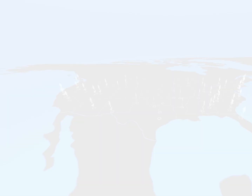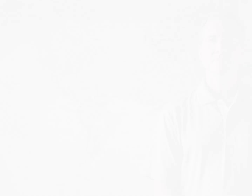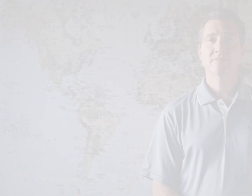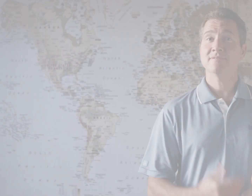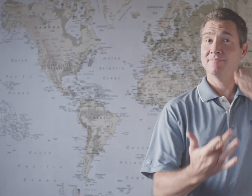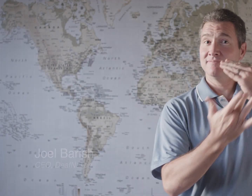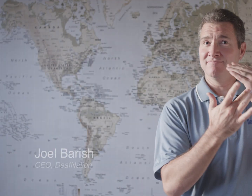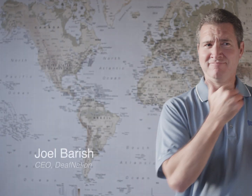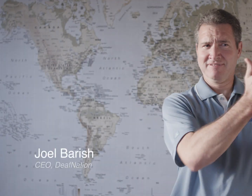We'll be right back.